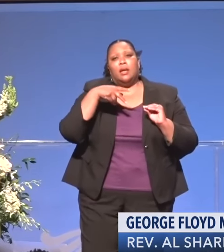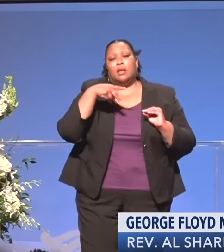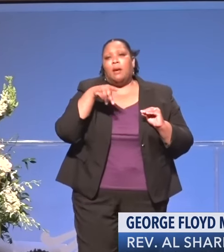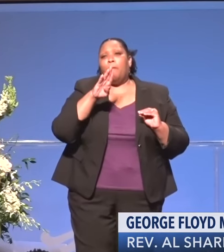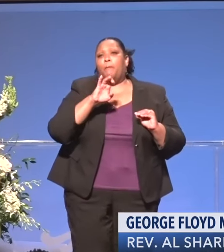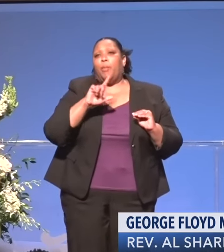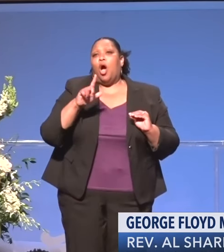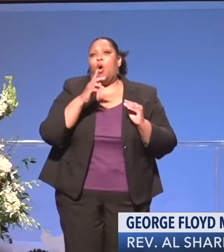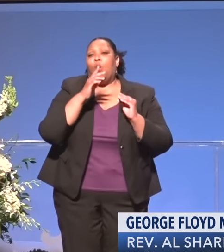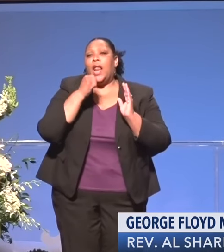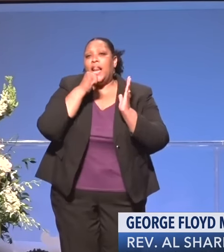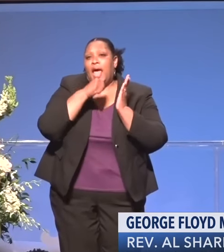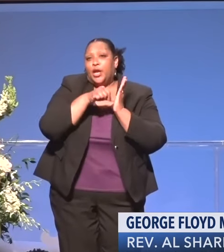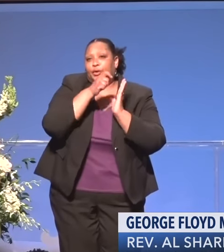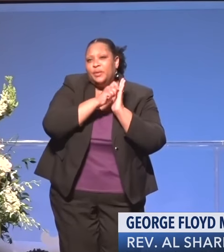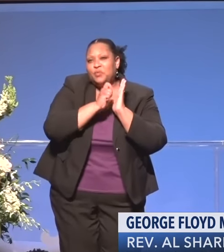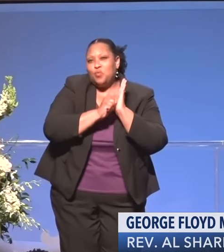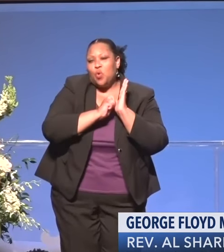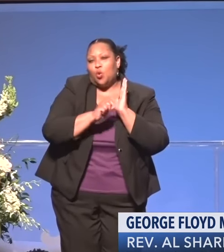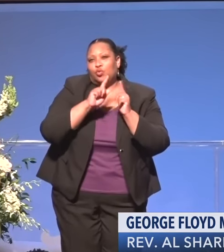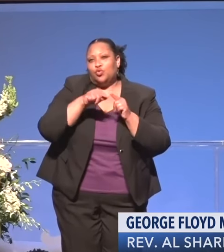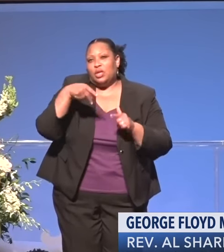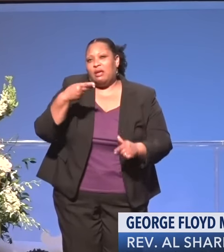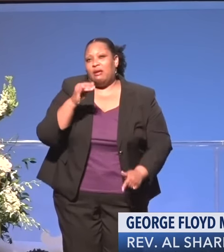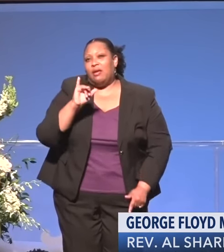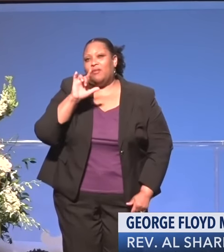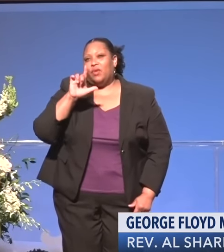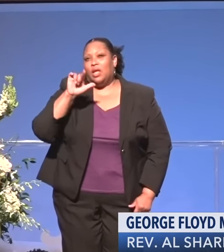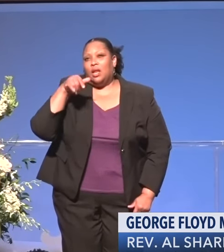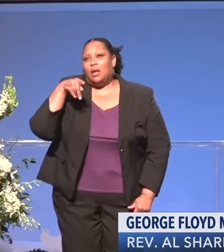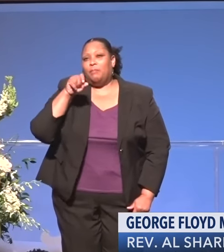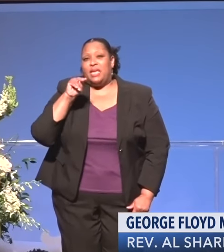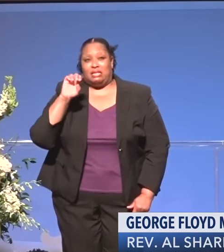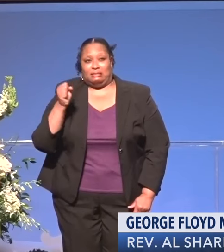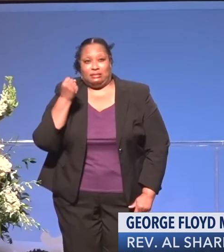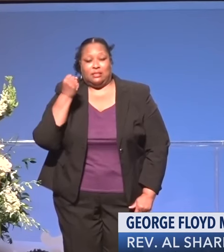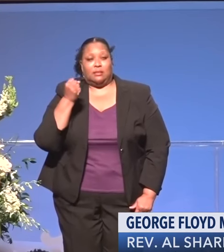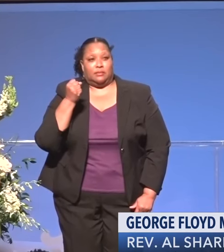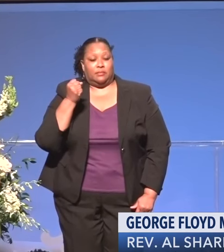to the Philippians Ephesians